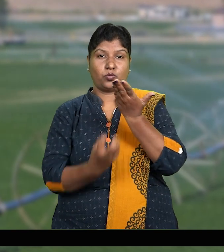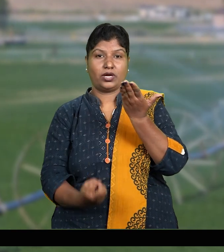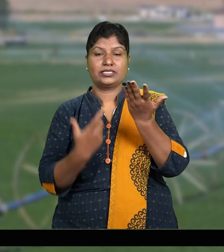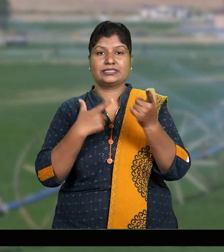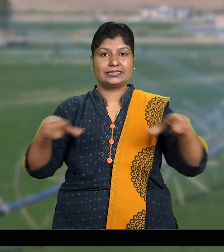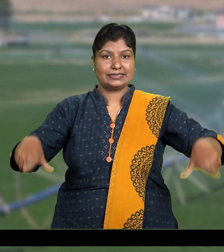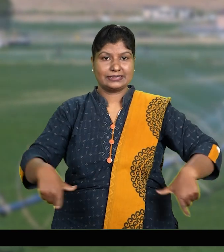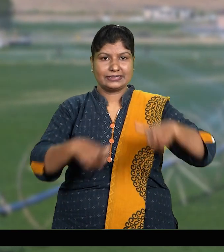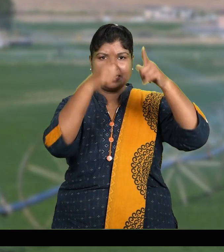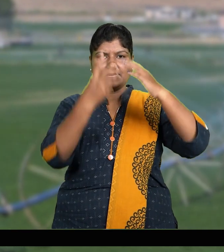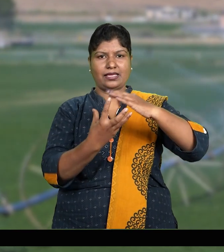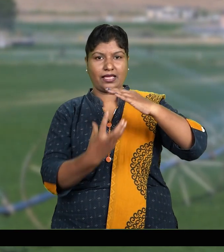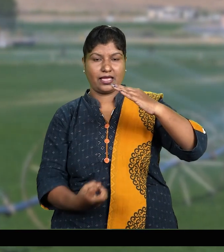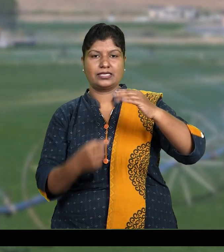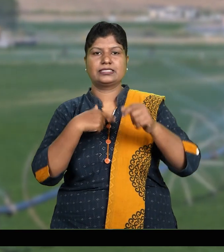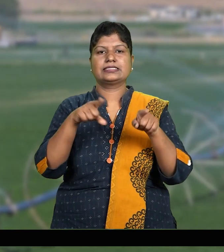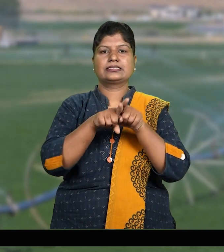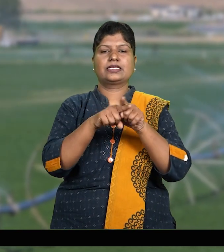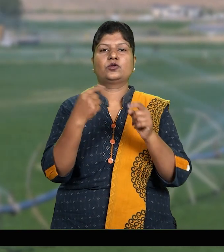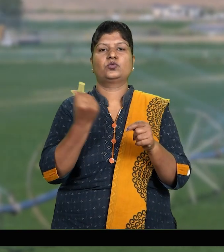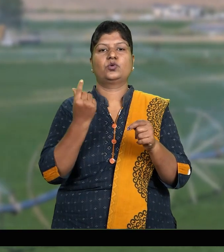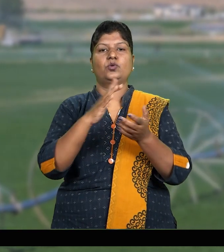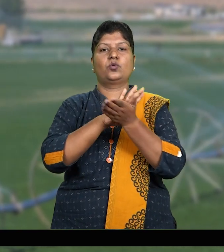a hose or pipe.